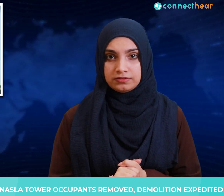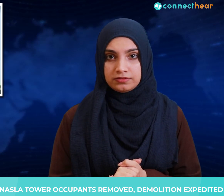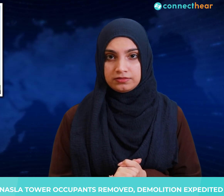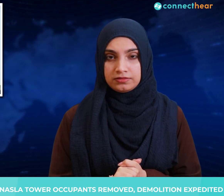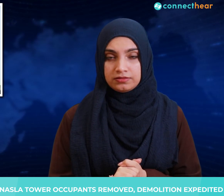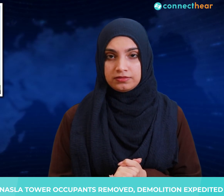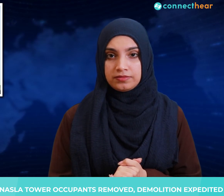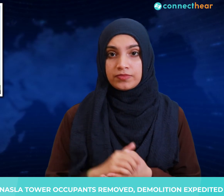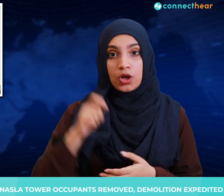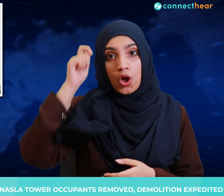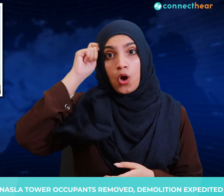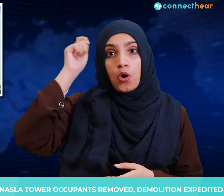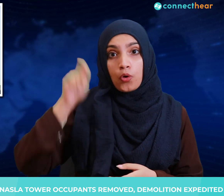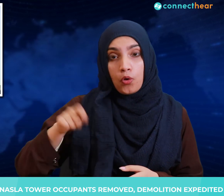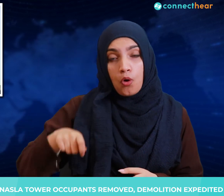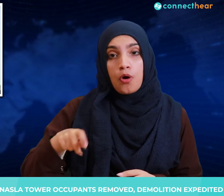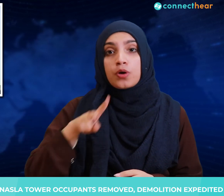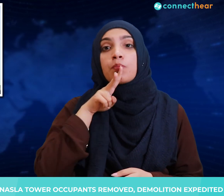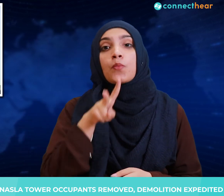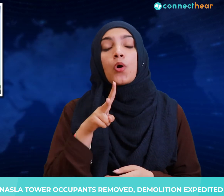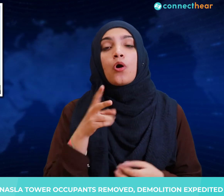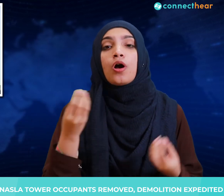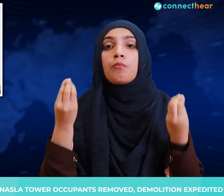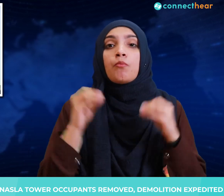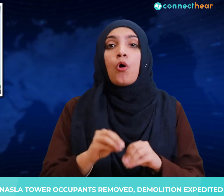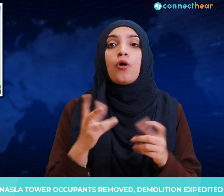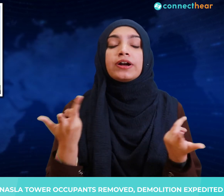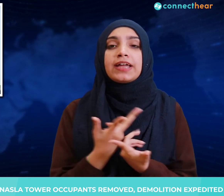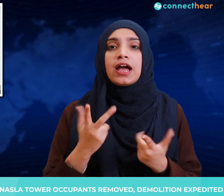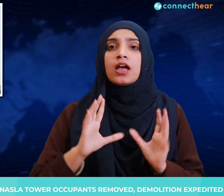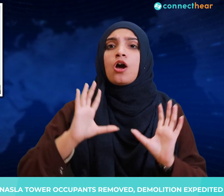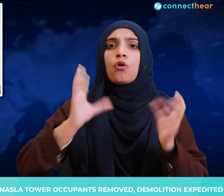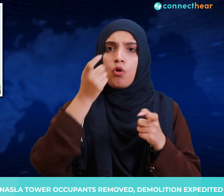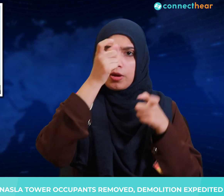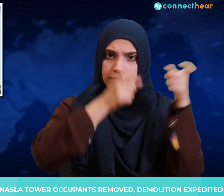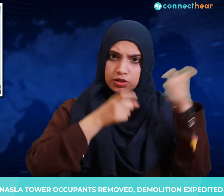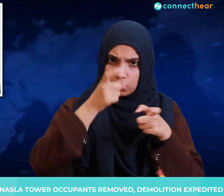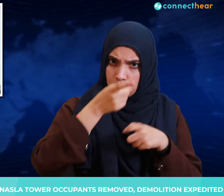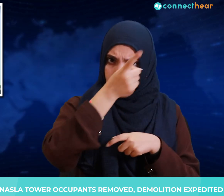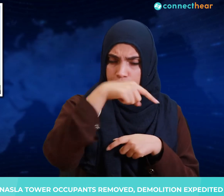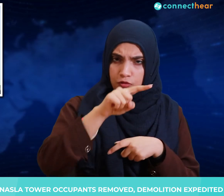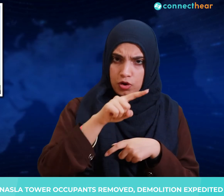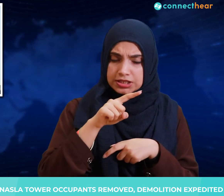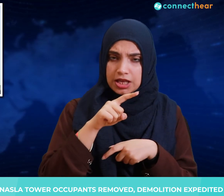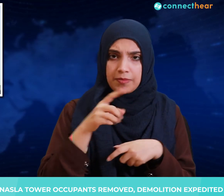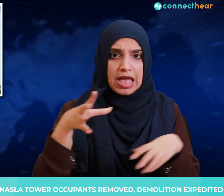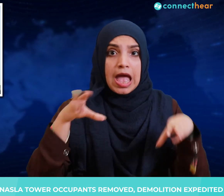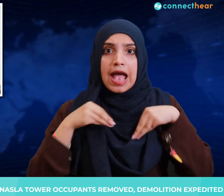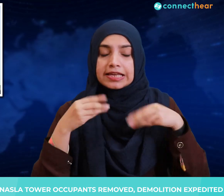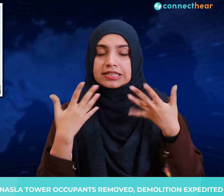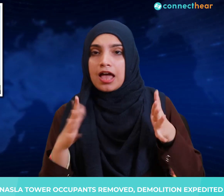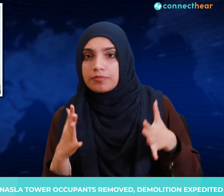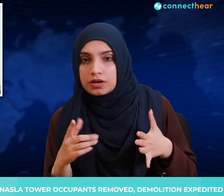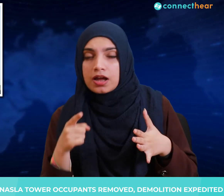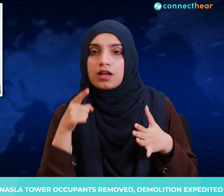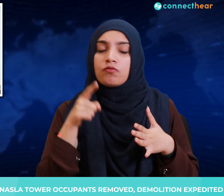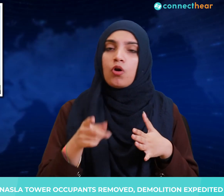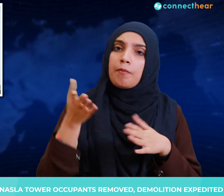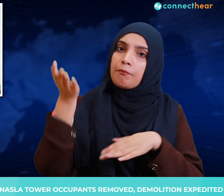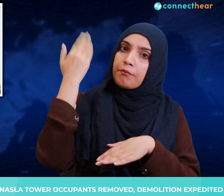The court observed that no one had denied that the tower had encroached into the service road and beyond the area